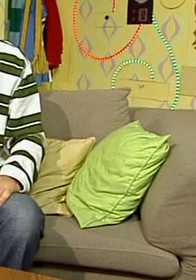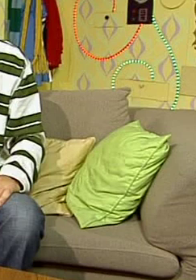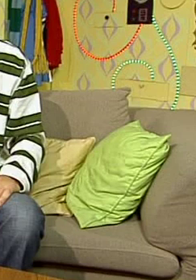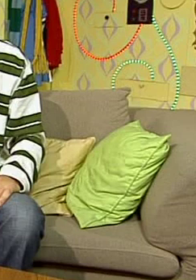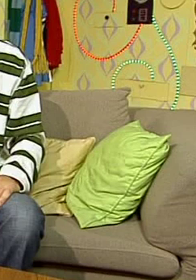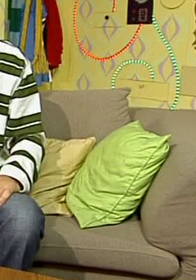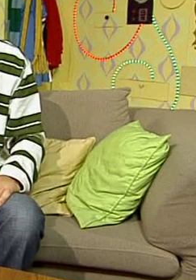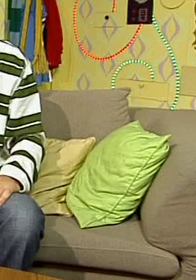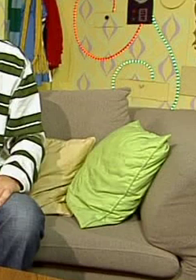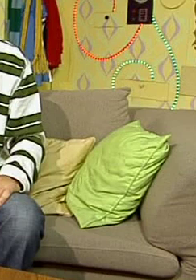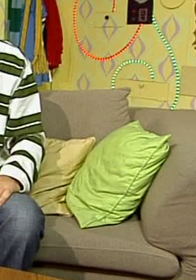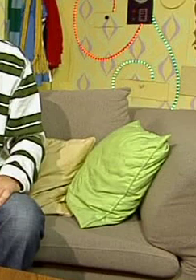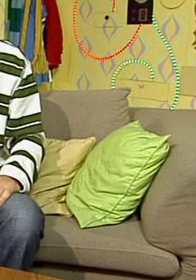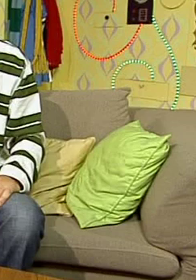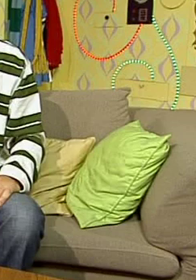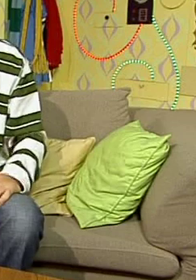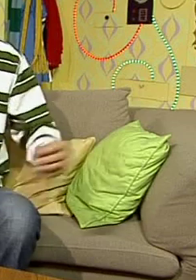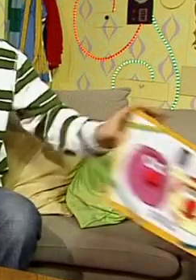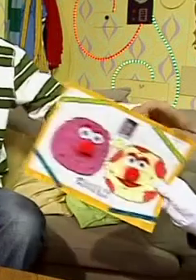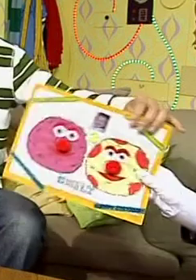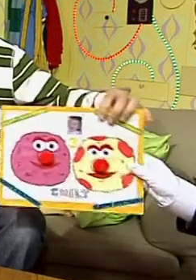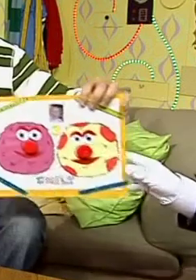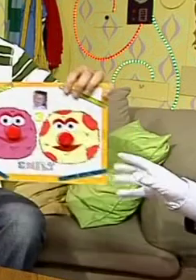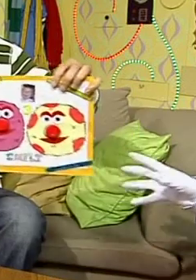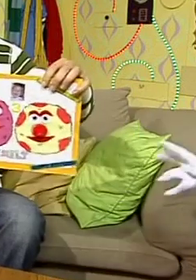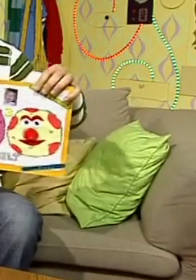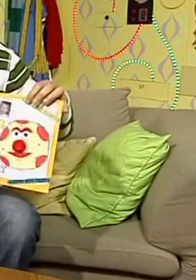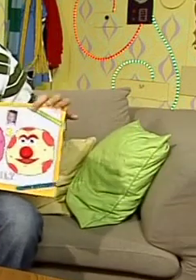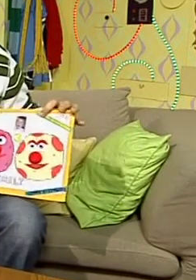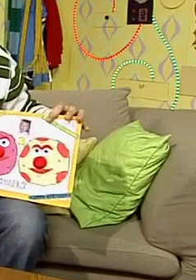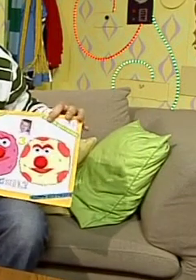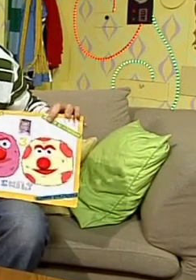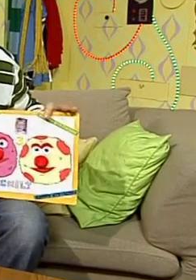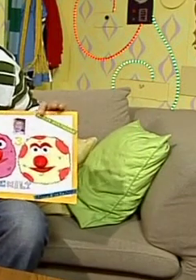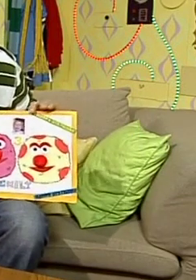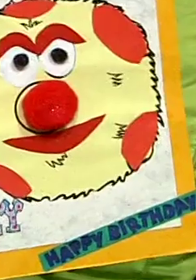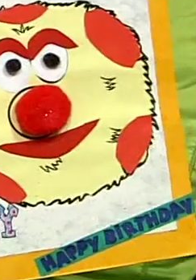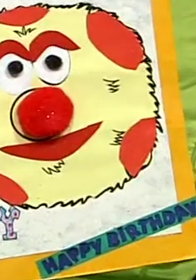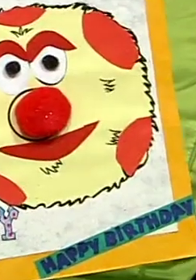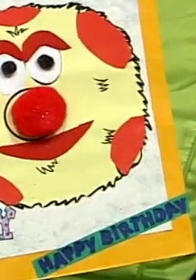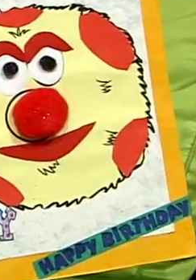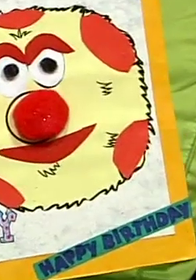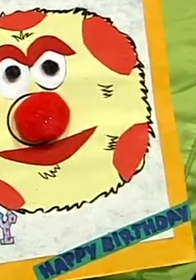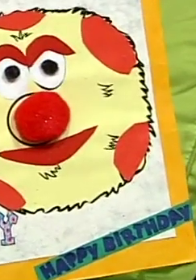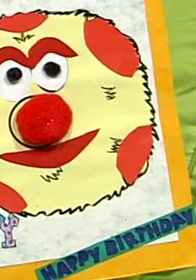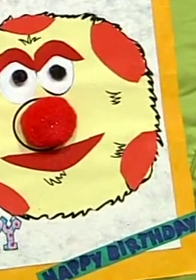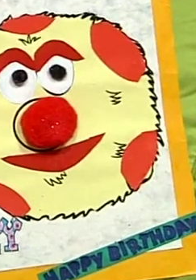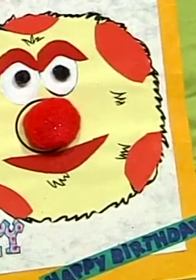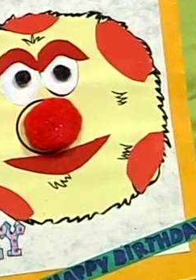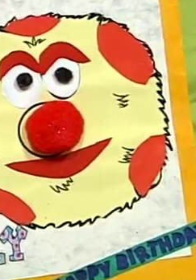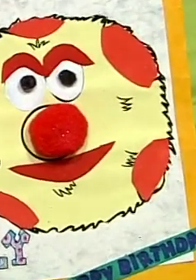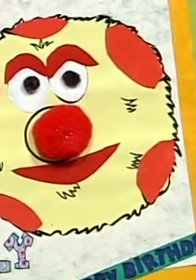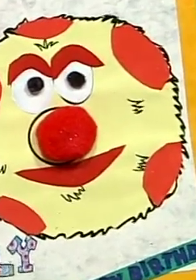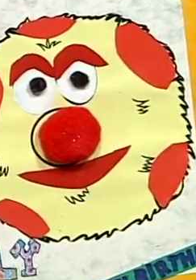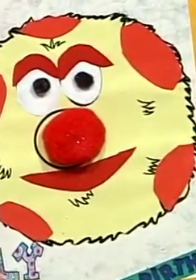Rodney says, hello and happy birthday. Meow. Happy birthday to Emily, who's 3 years old. And there